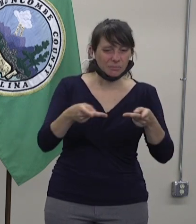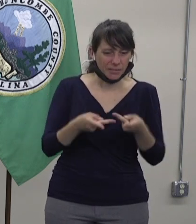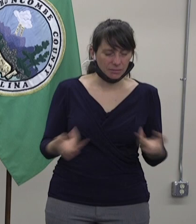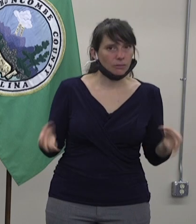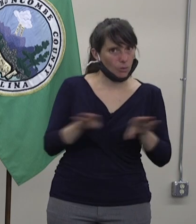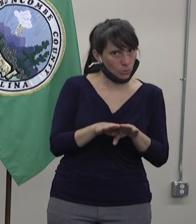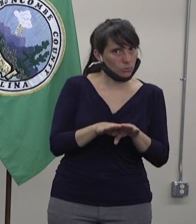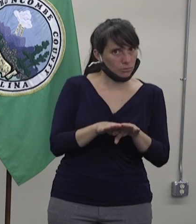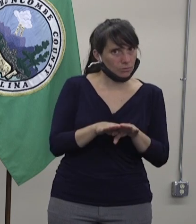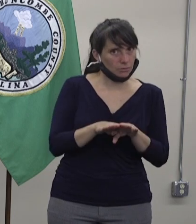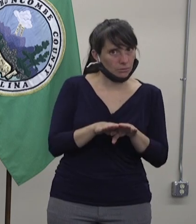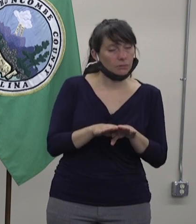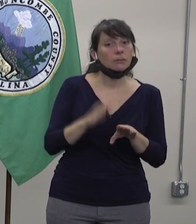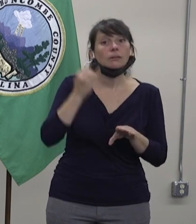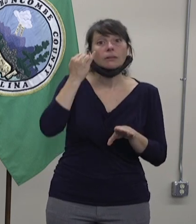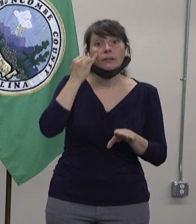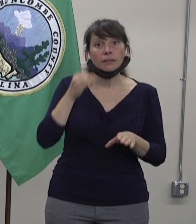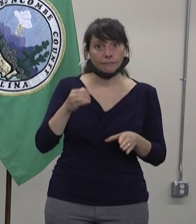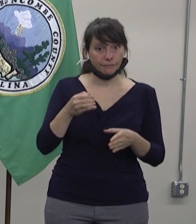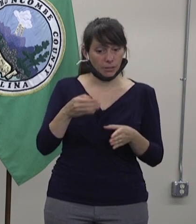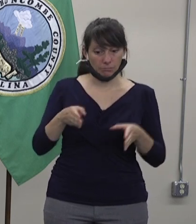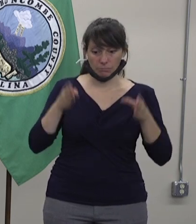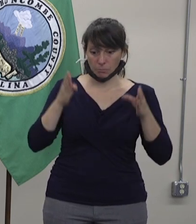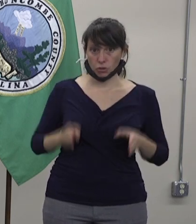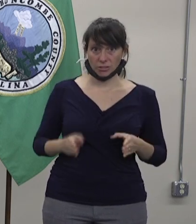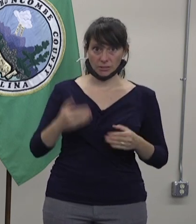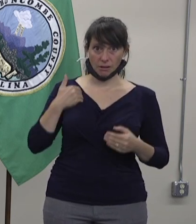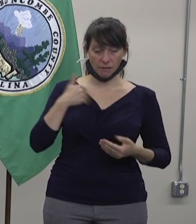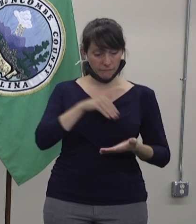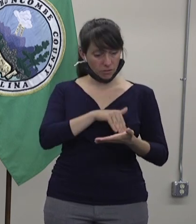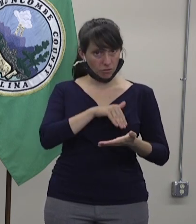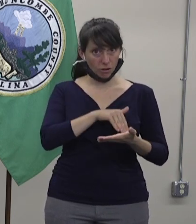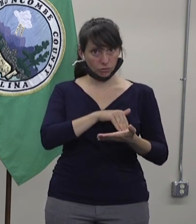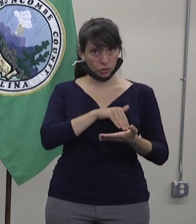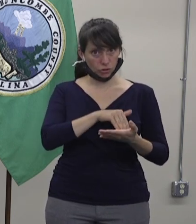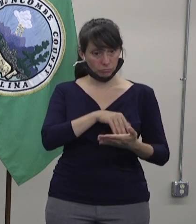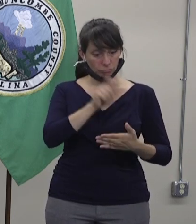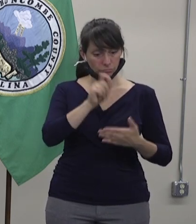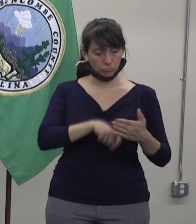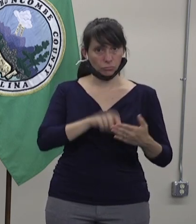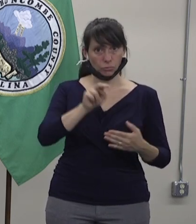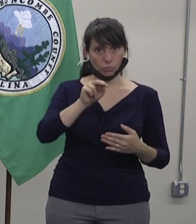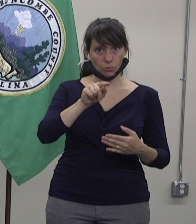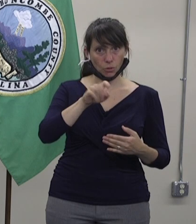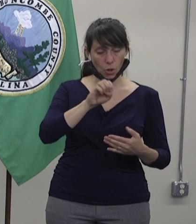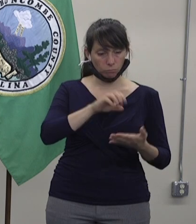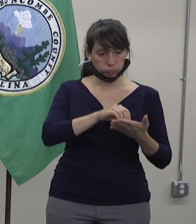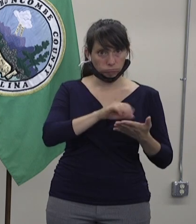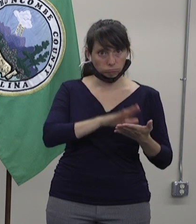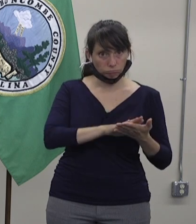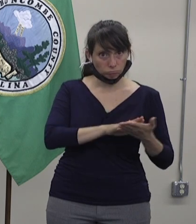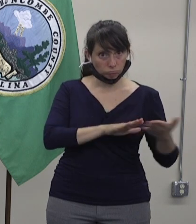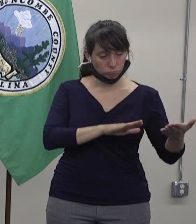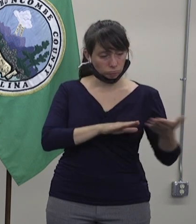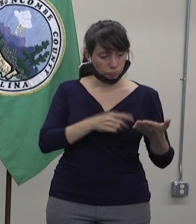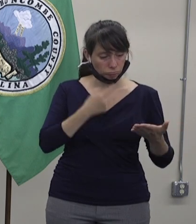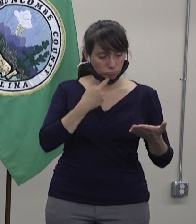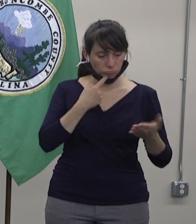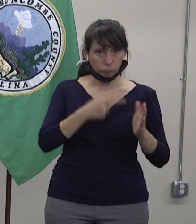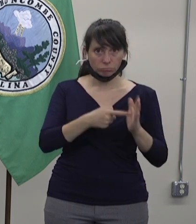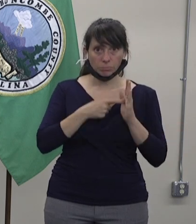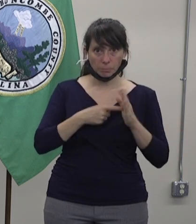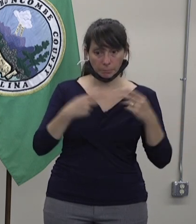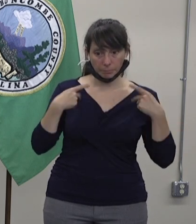allowance that if a client has documentation from a healthcare provider or medical professional that they require physical